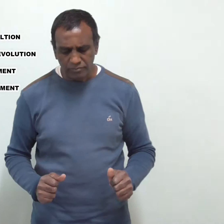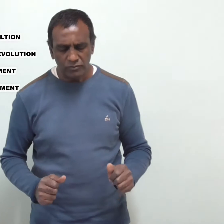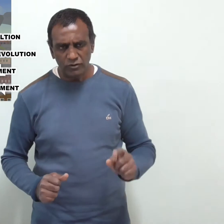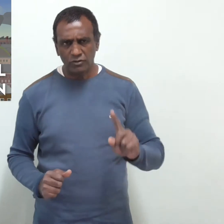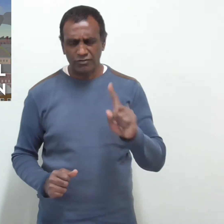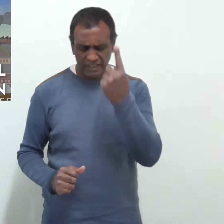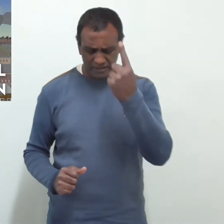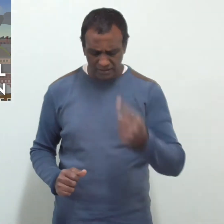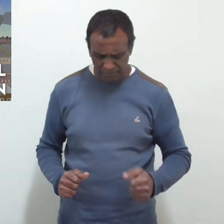So first,